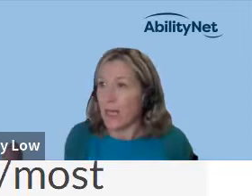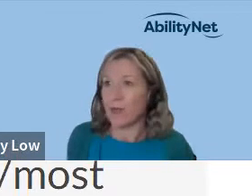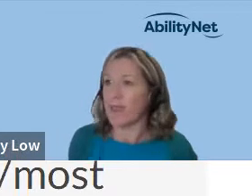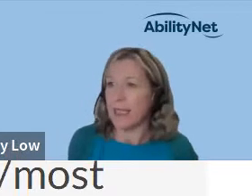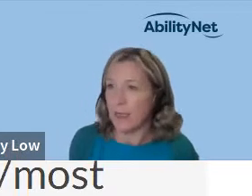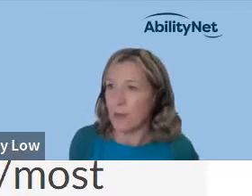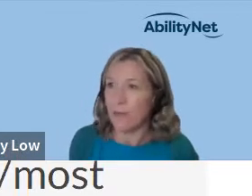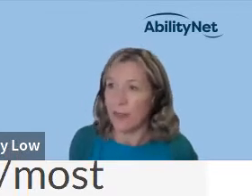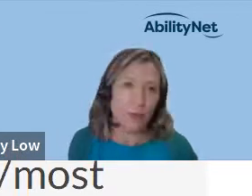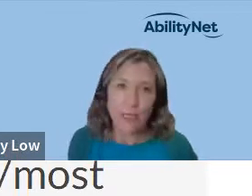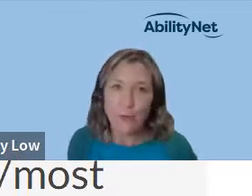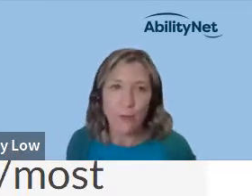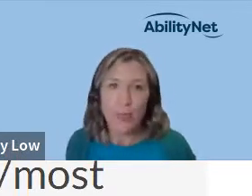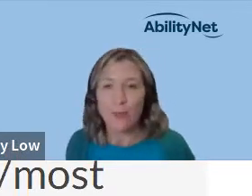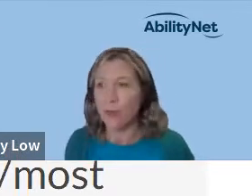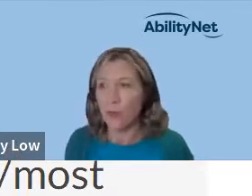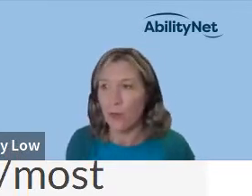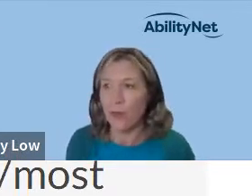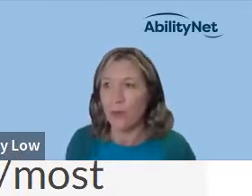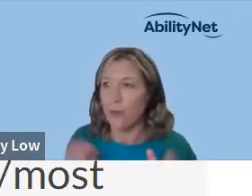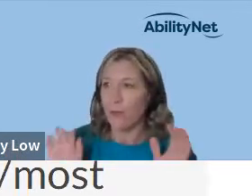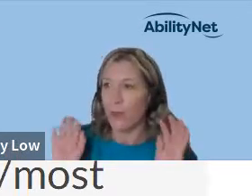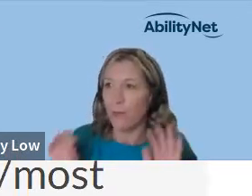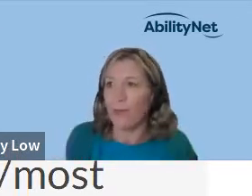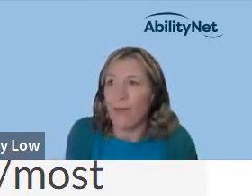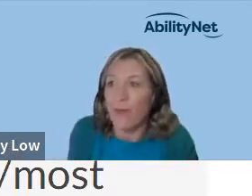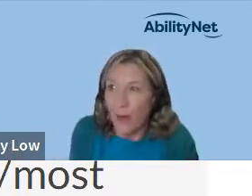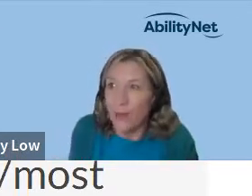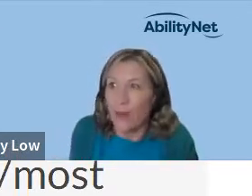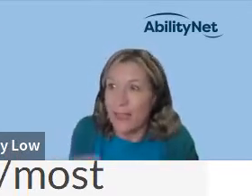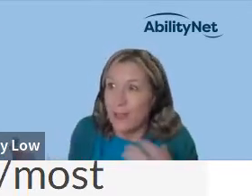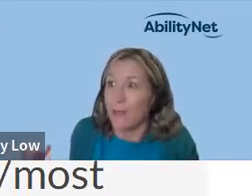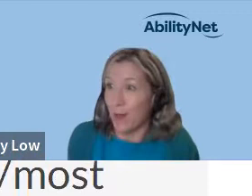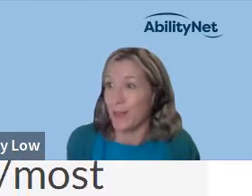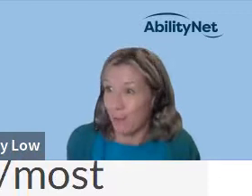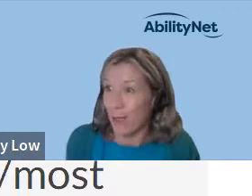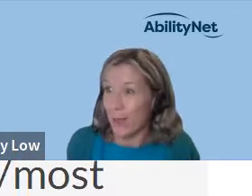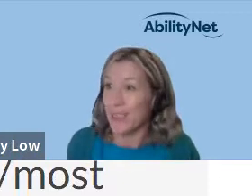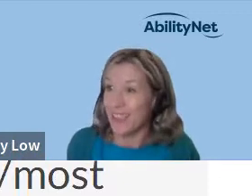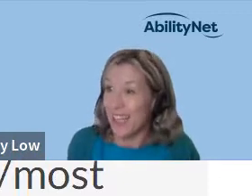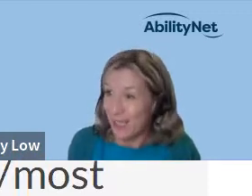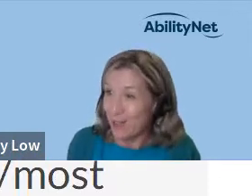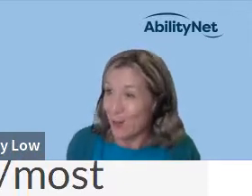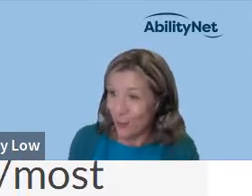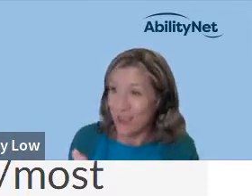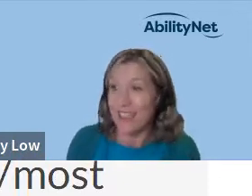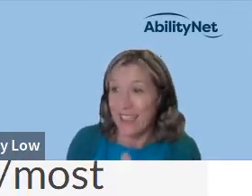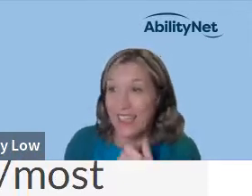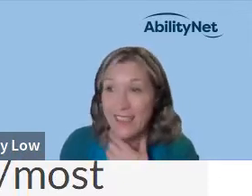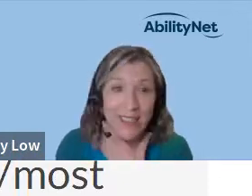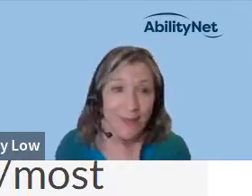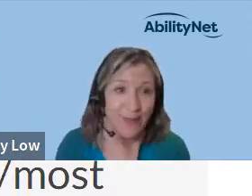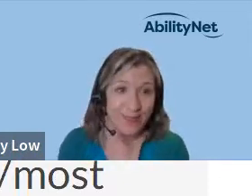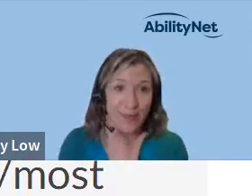being able to stand up in front of 300 people and talk, but struggling to find the right thing to say in a social